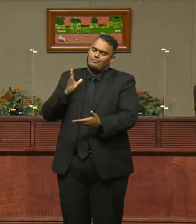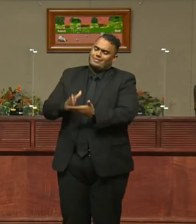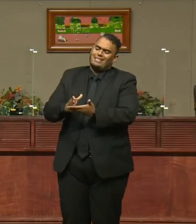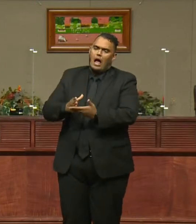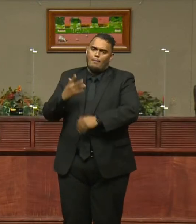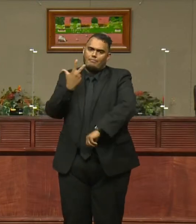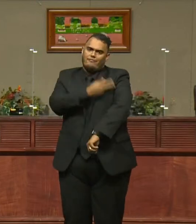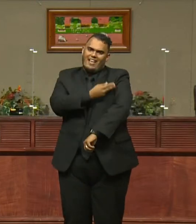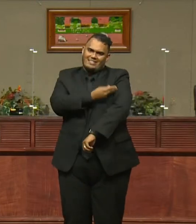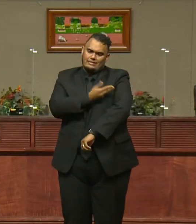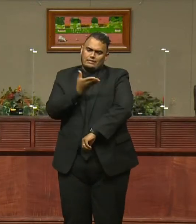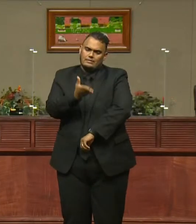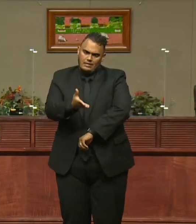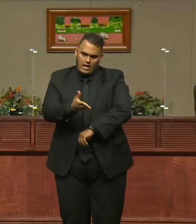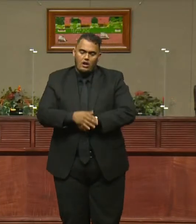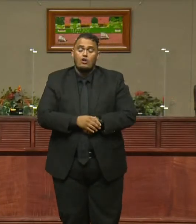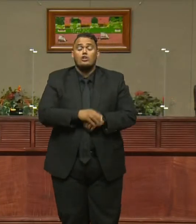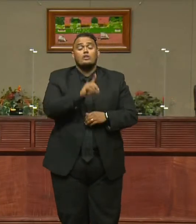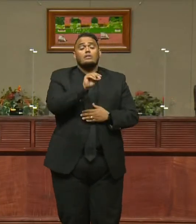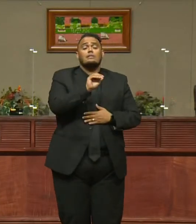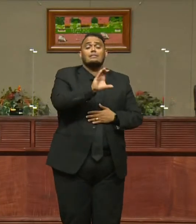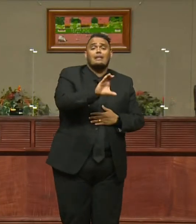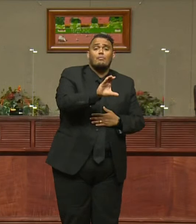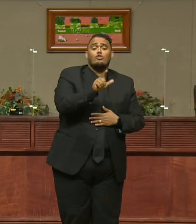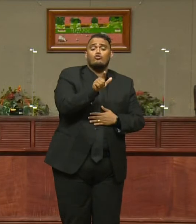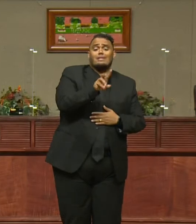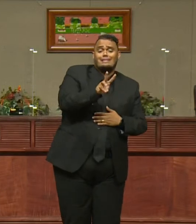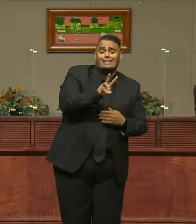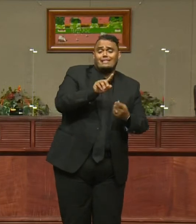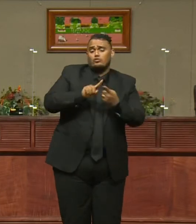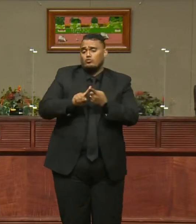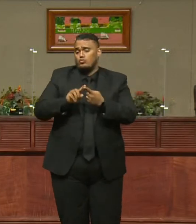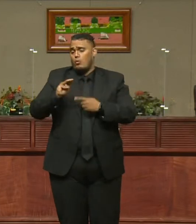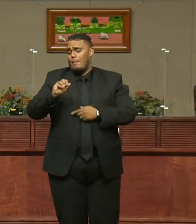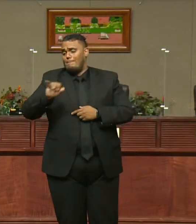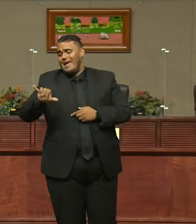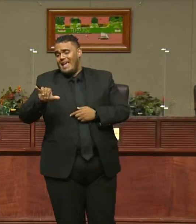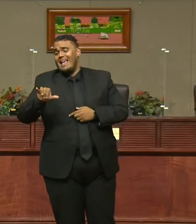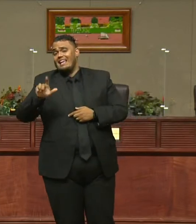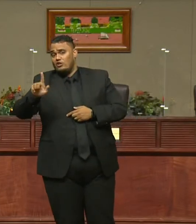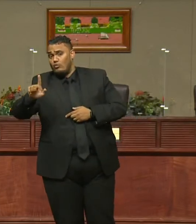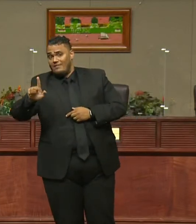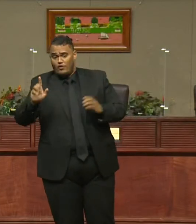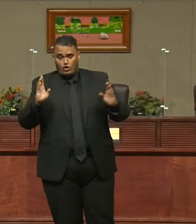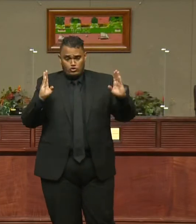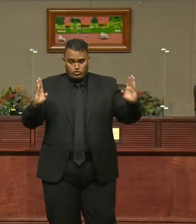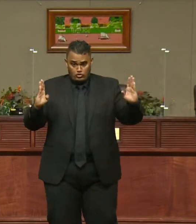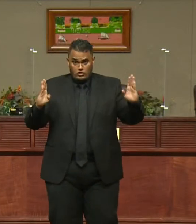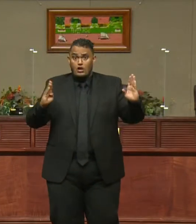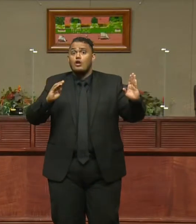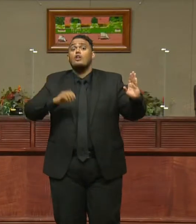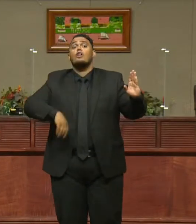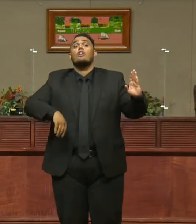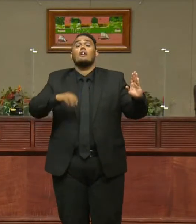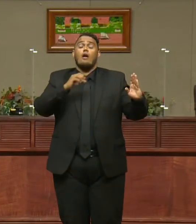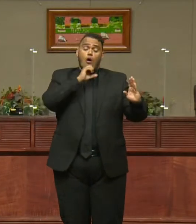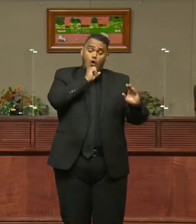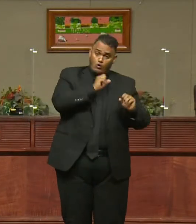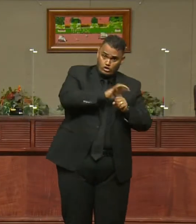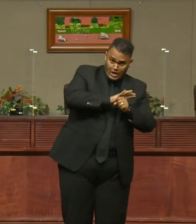December 26th to May 21st, the county and the Orange Health Department provided